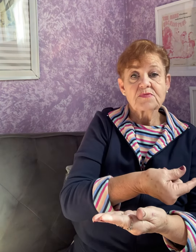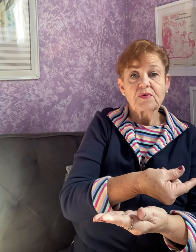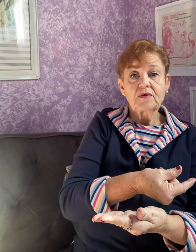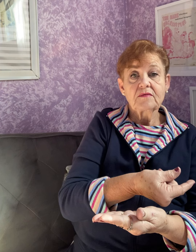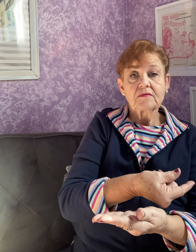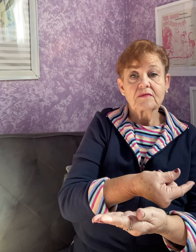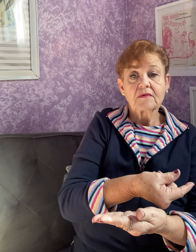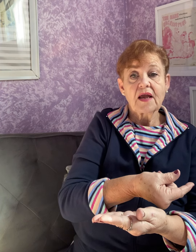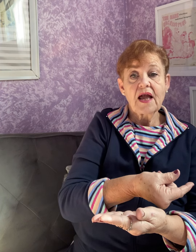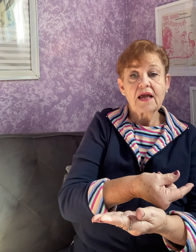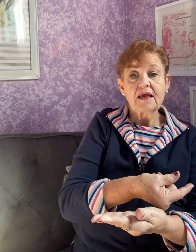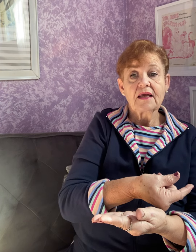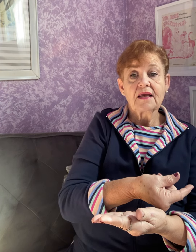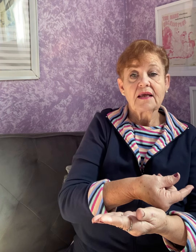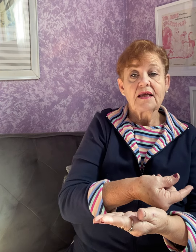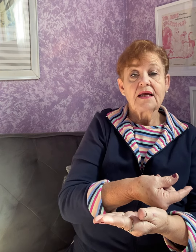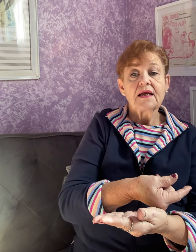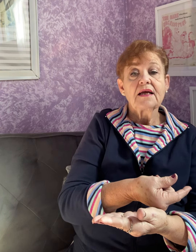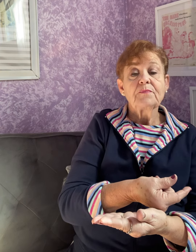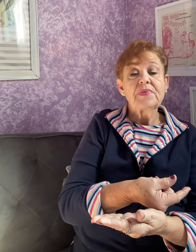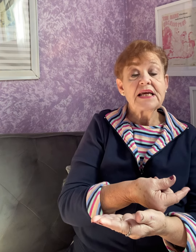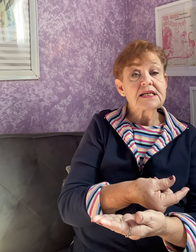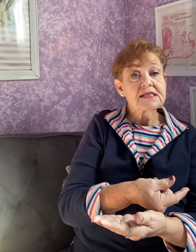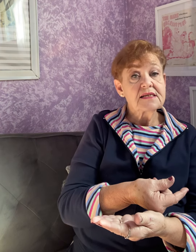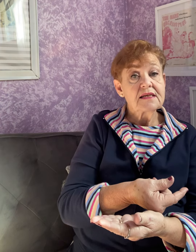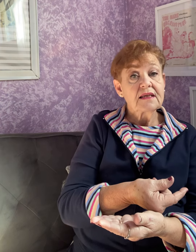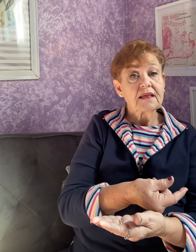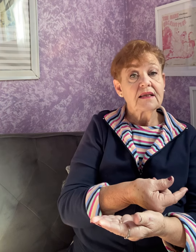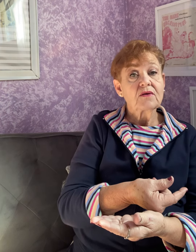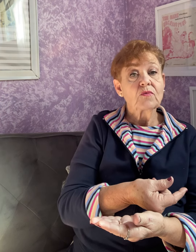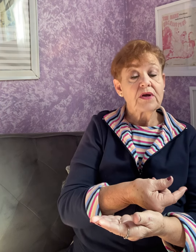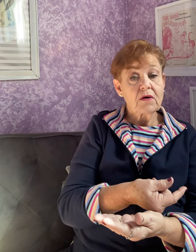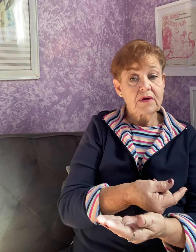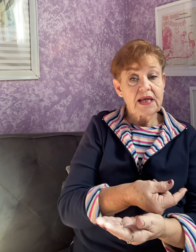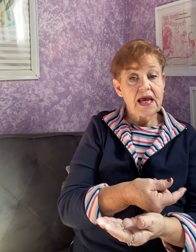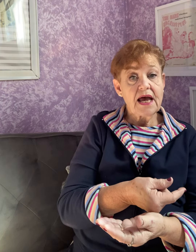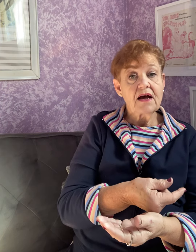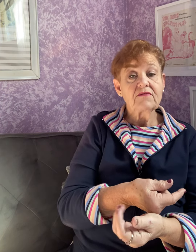Gospel. Okay? Peace, we already have.